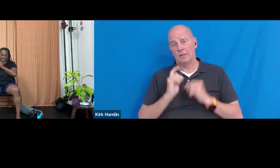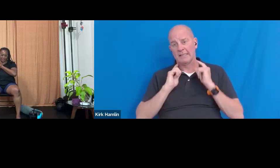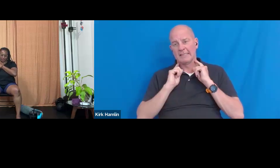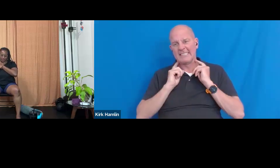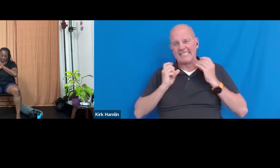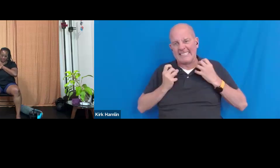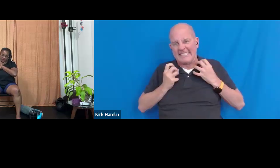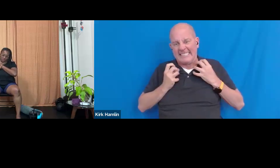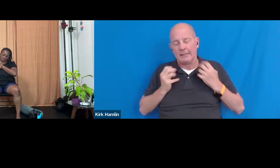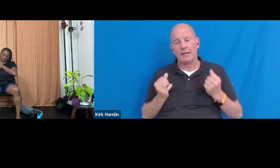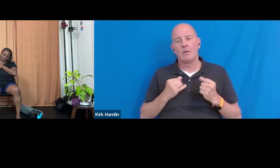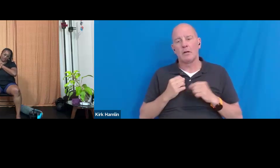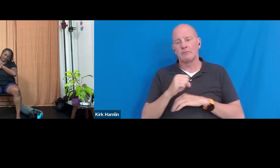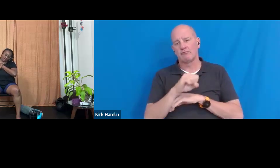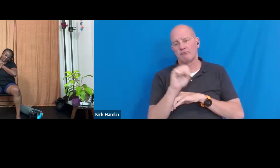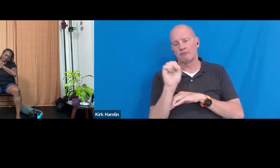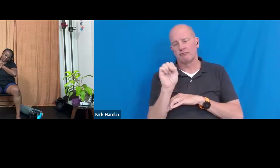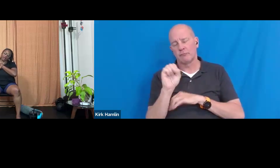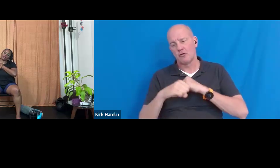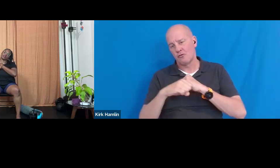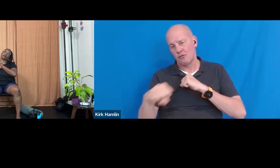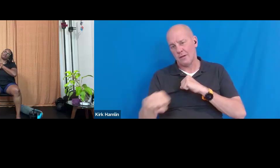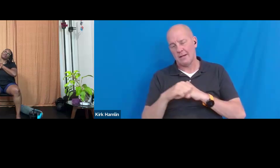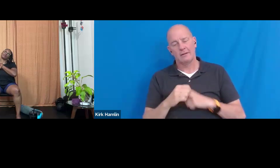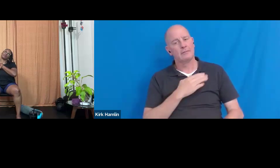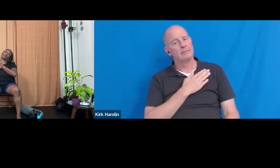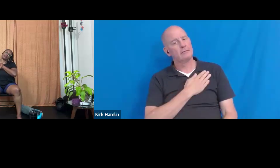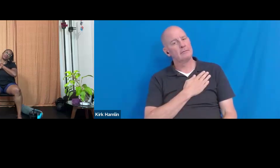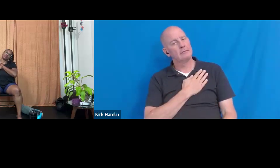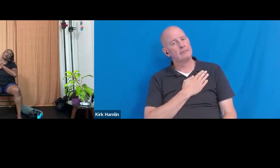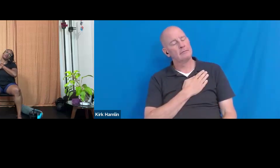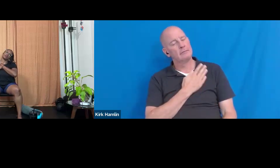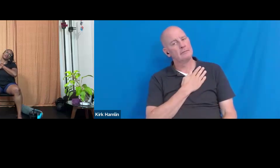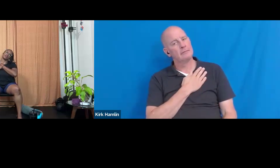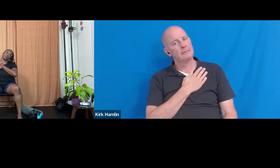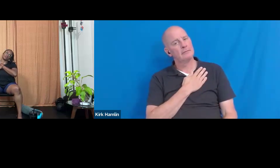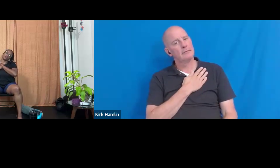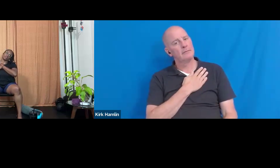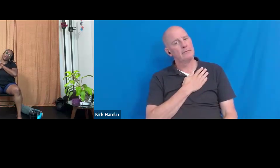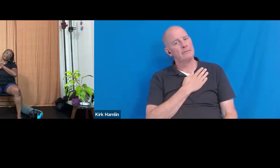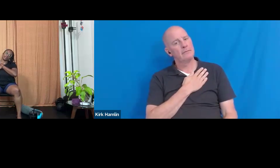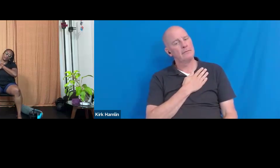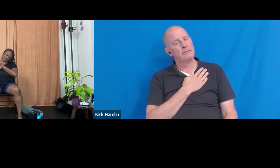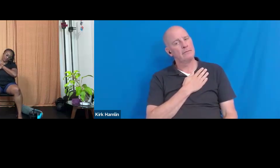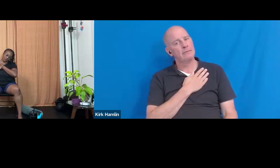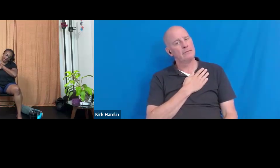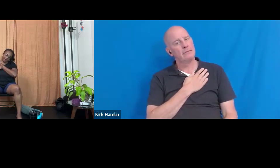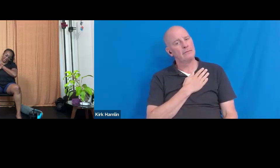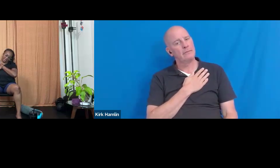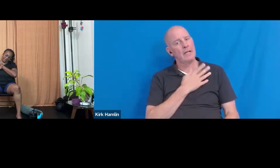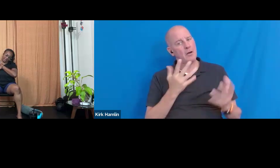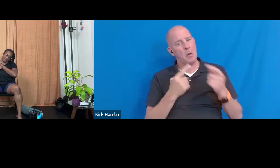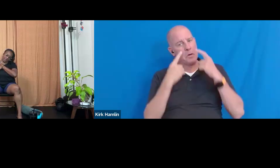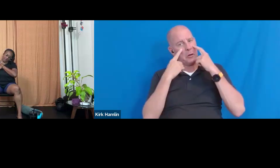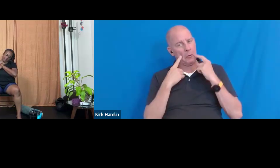there. So find a good spot that's comfortable. We don't want to do too intense. I don't want you to cry